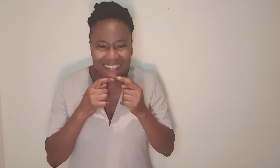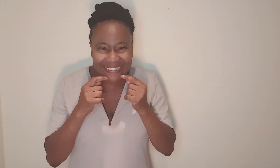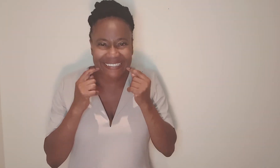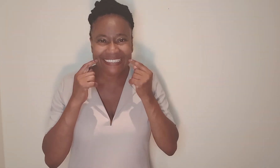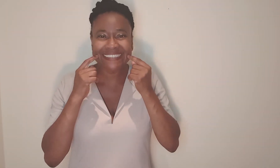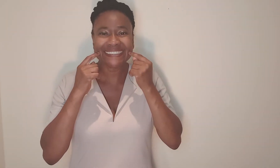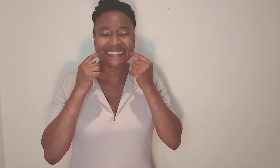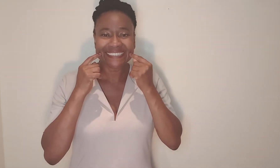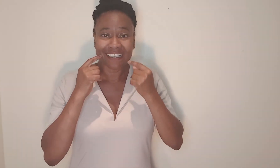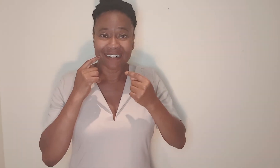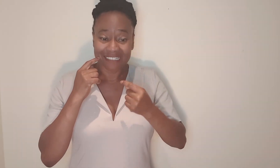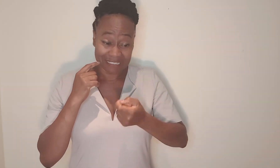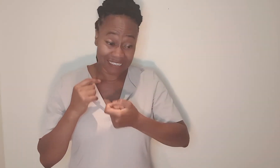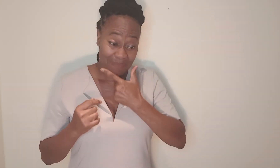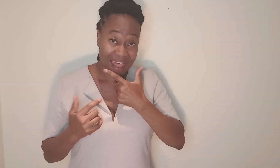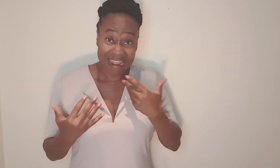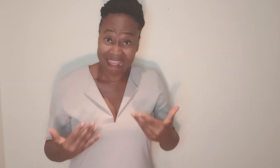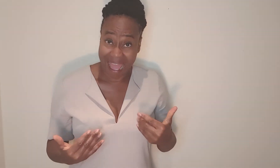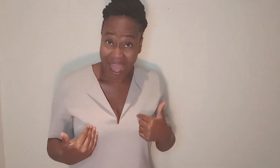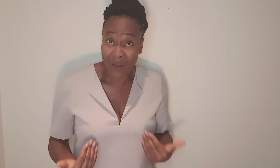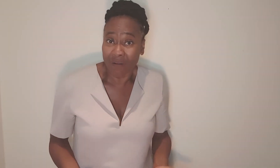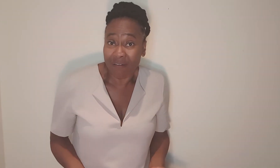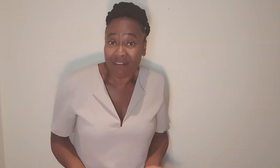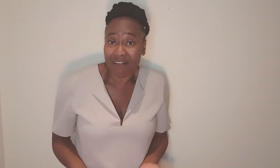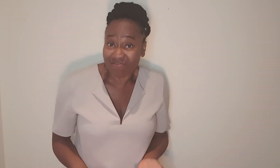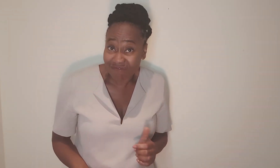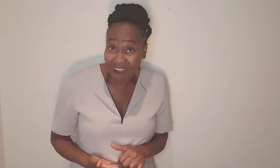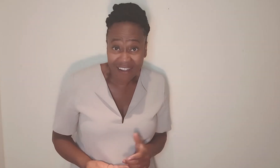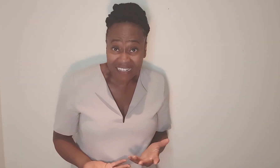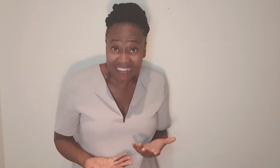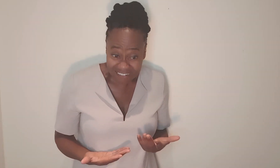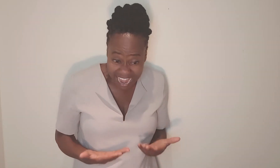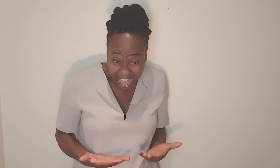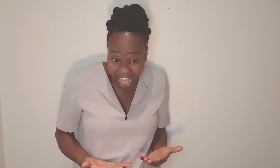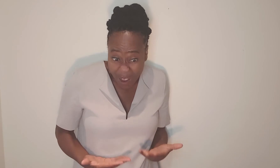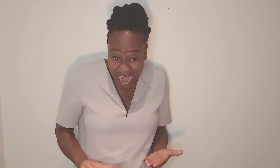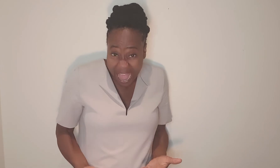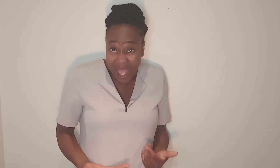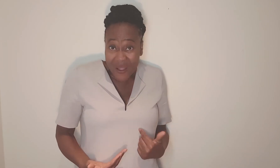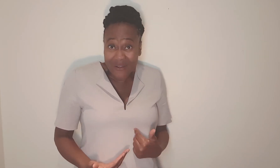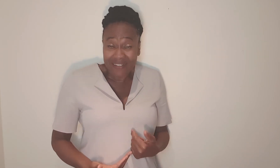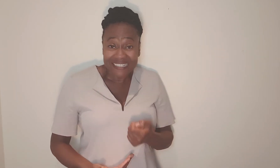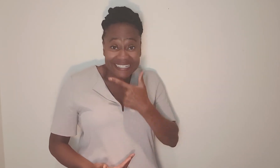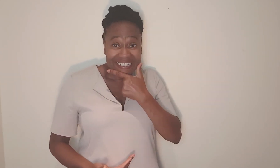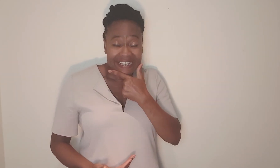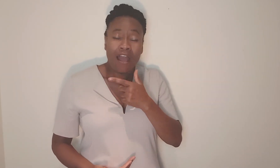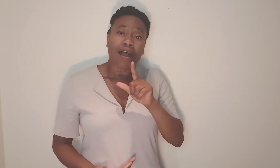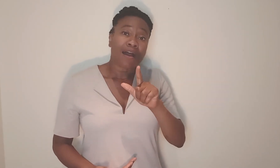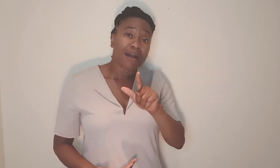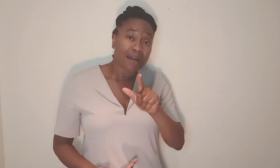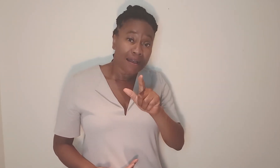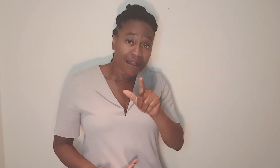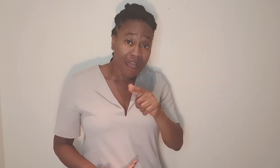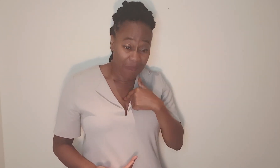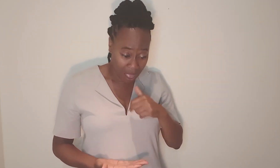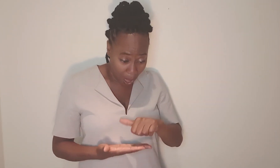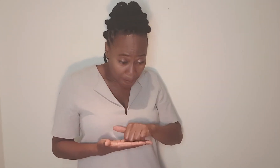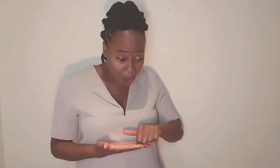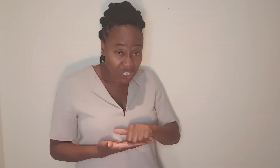now. Right now. And I won't ever apologise for being this happy or seeing the world